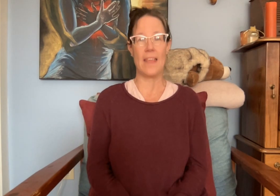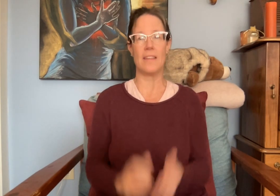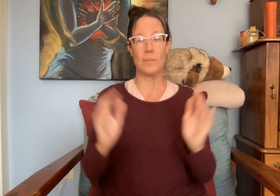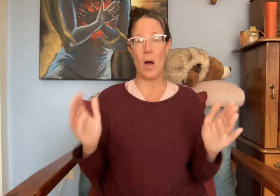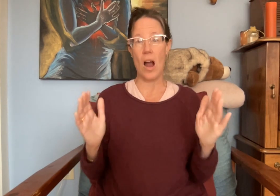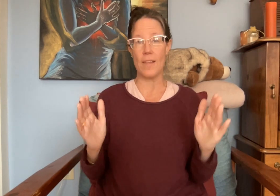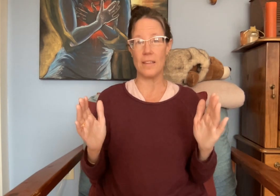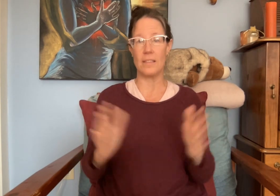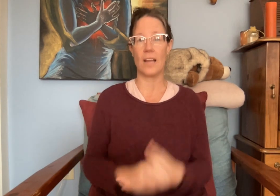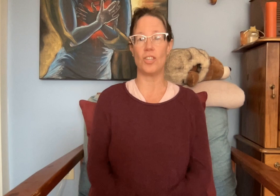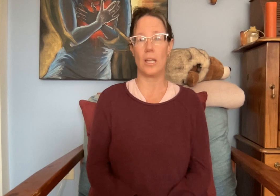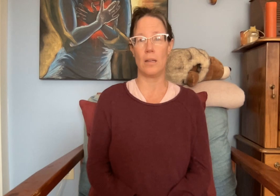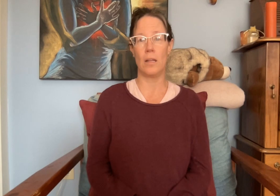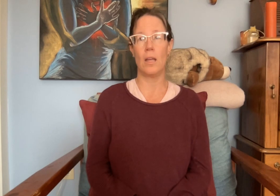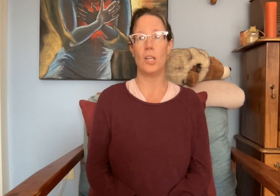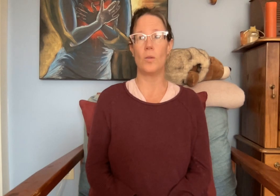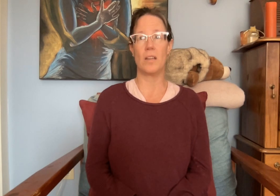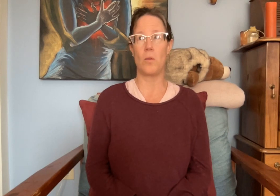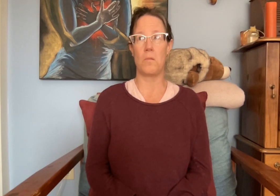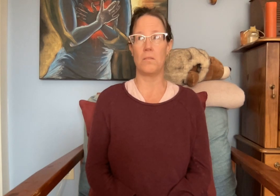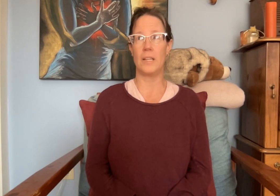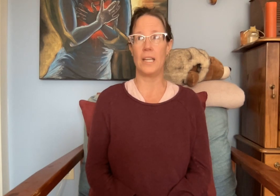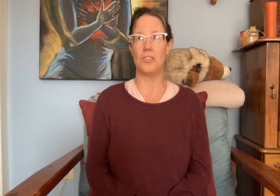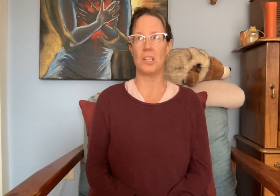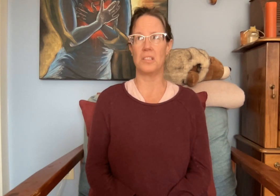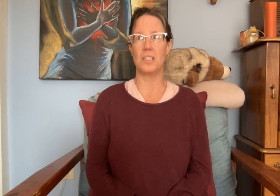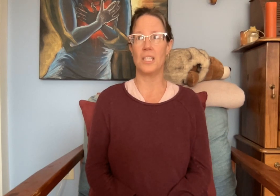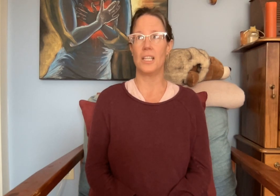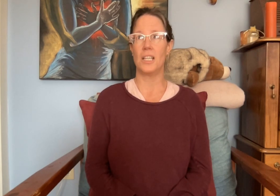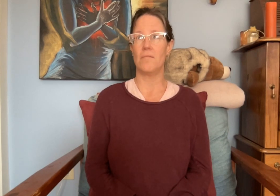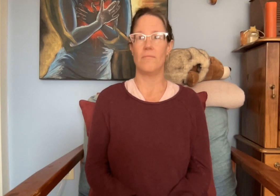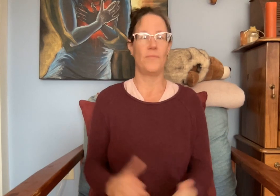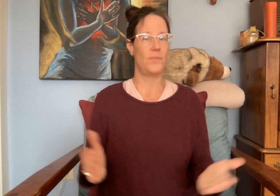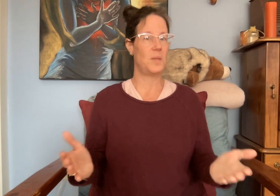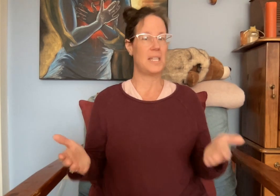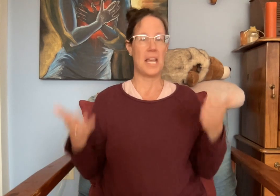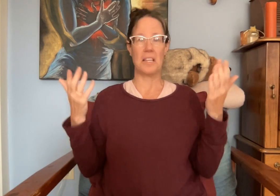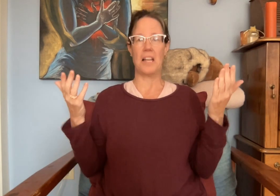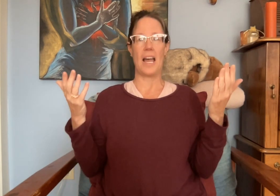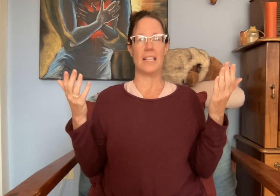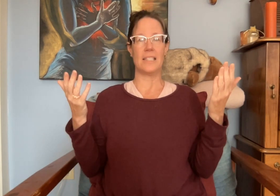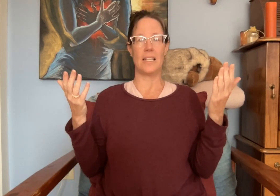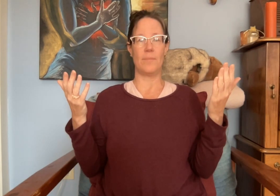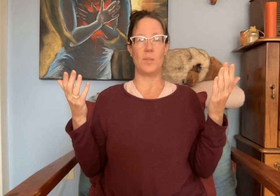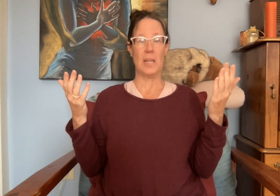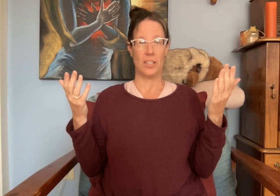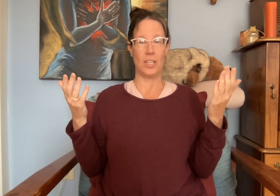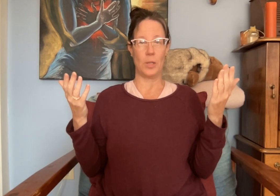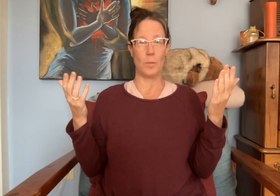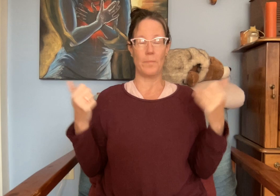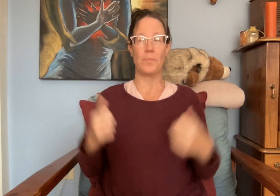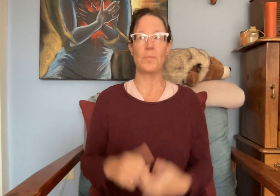this section, you can totally just take the lines that speak to you,